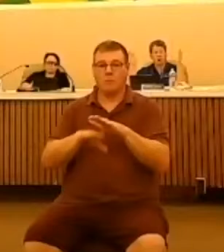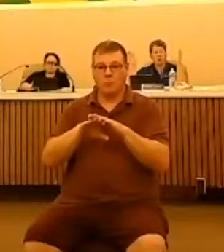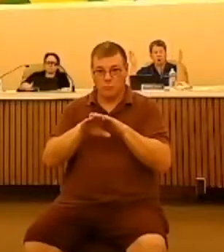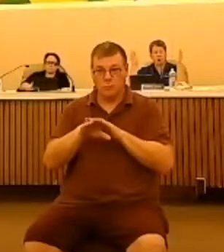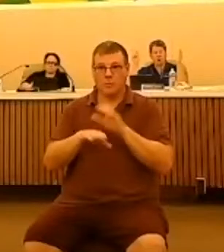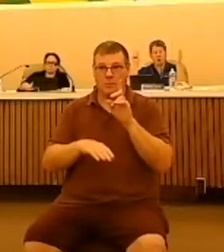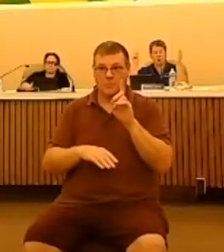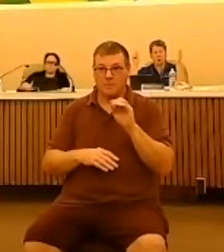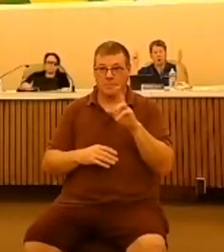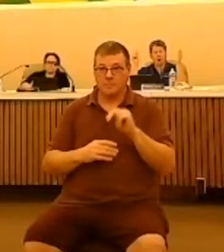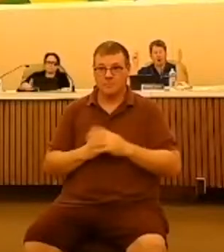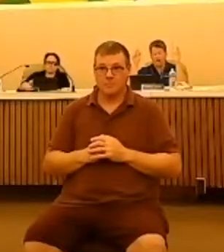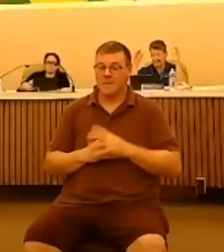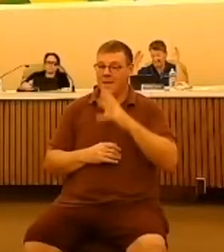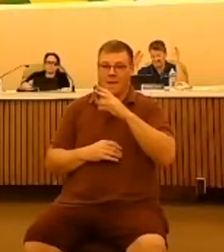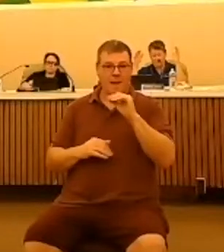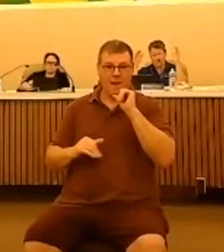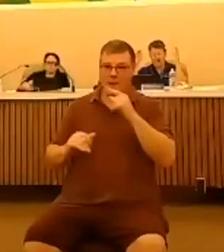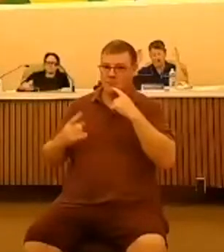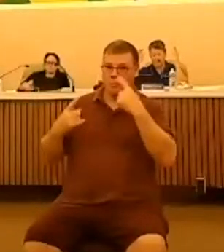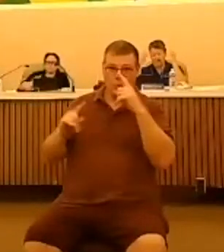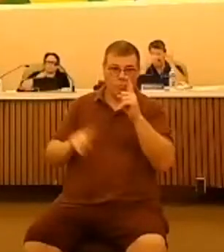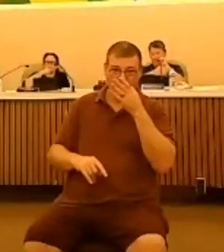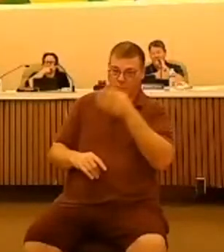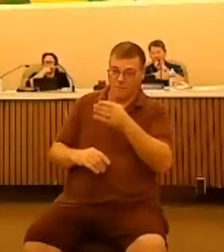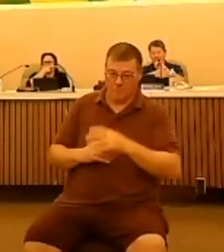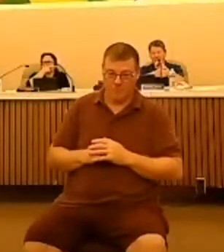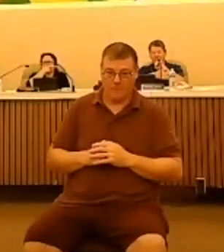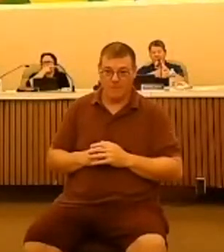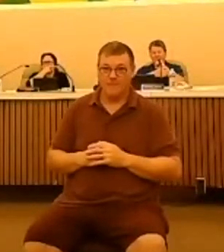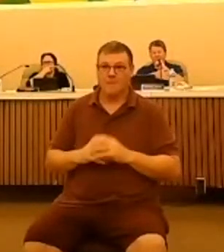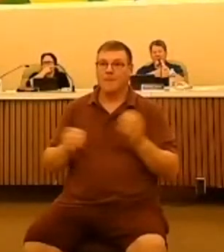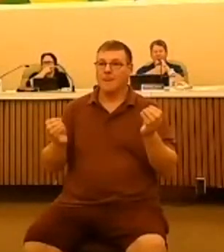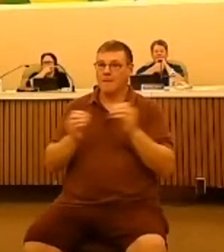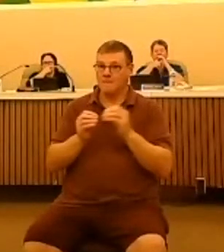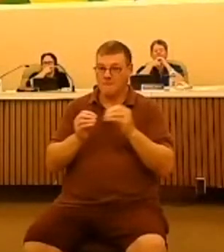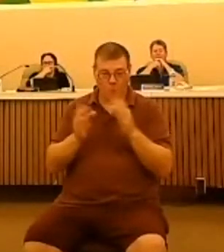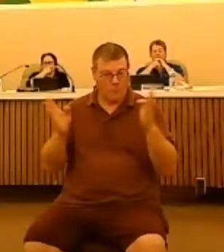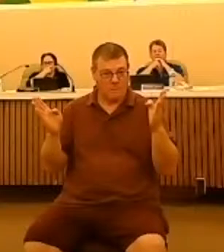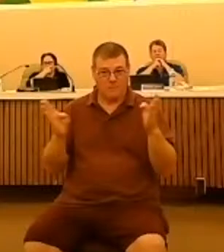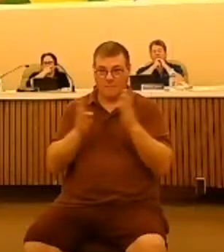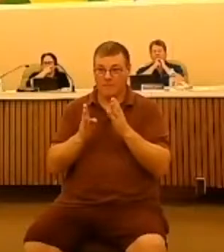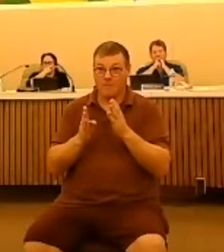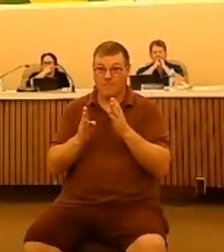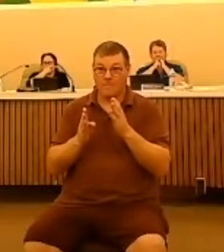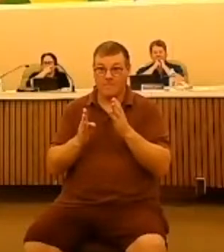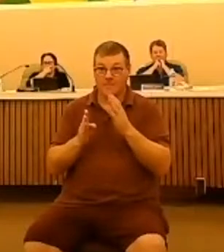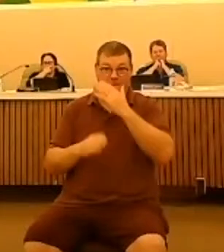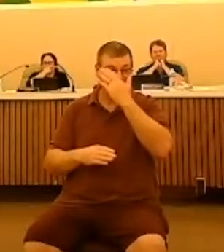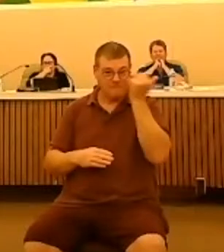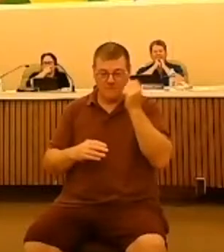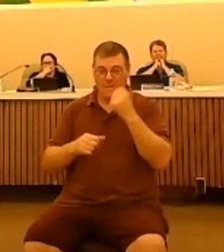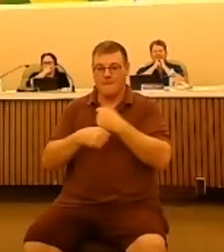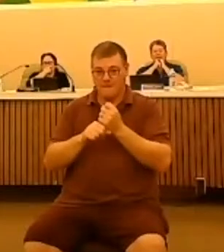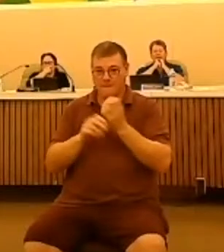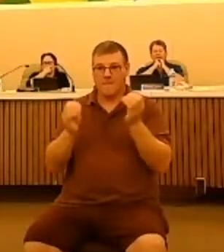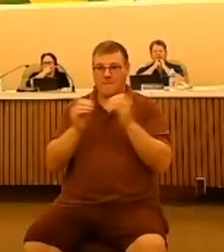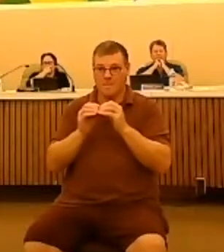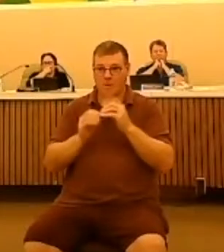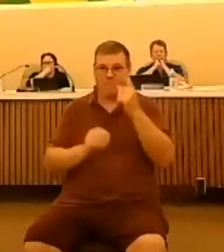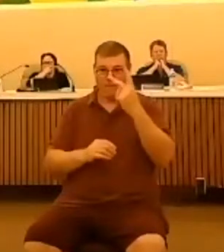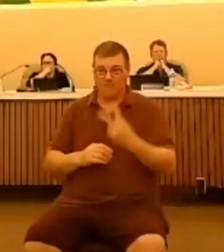down. Hasn't worked there. Well, make them narrower then. Yeah. Forget the sidewalks, make the streets half